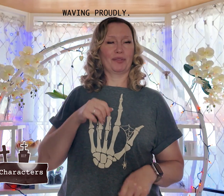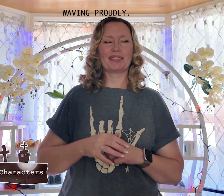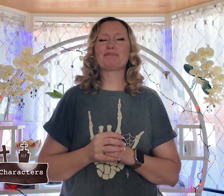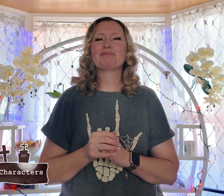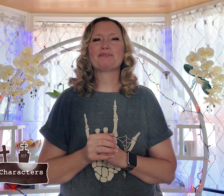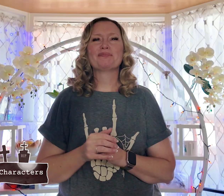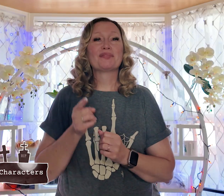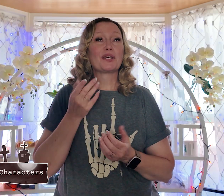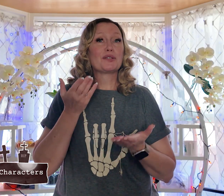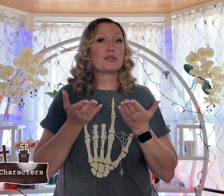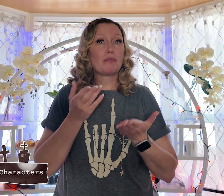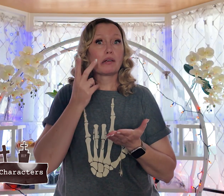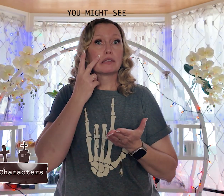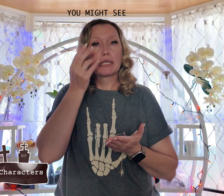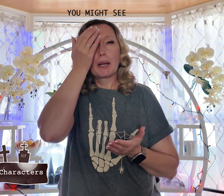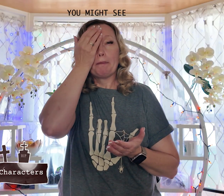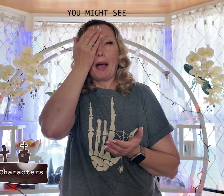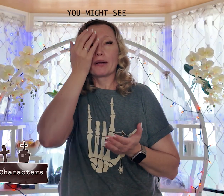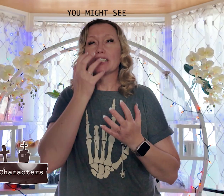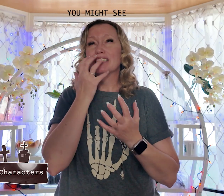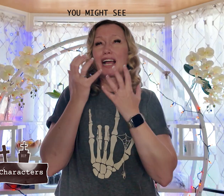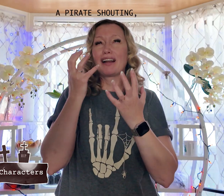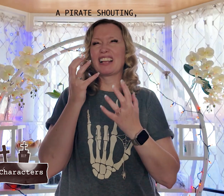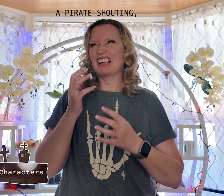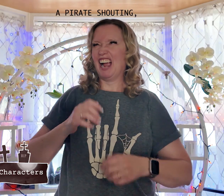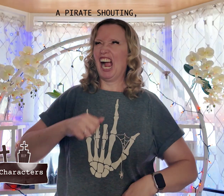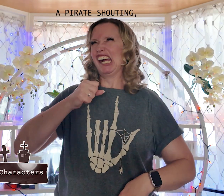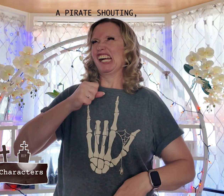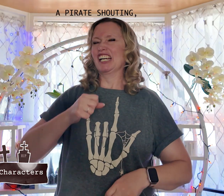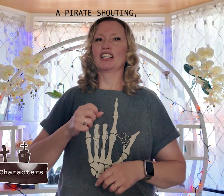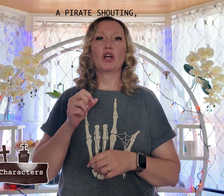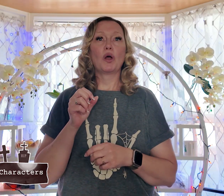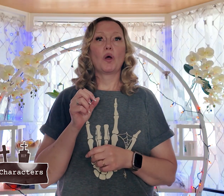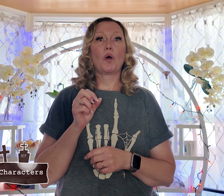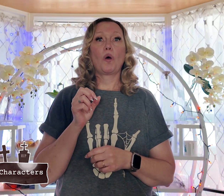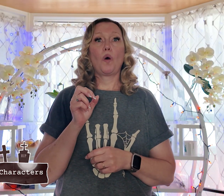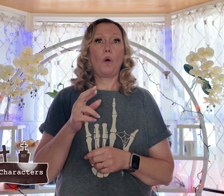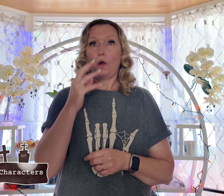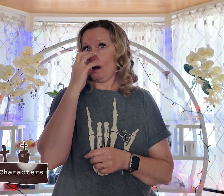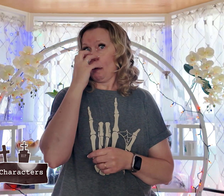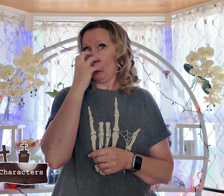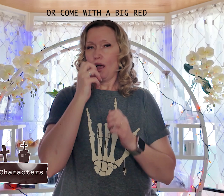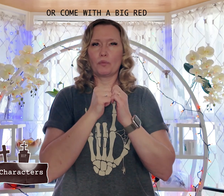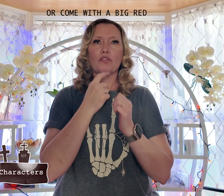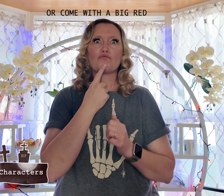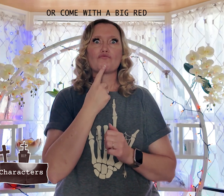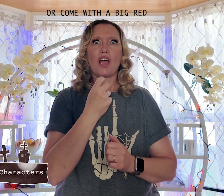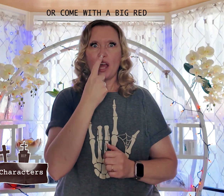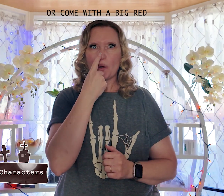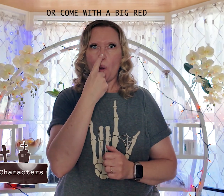proudly. You might see a pirate shouting, "Ah!" or a clown with